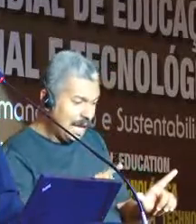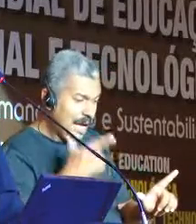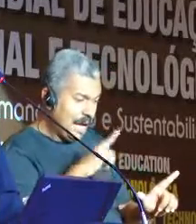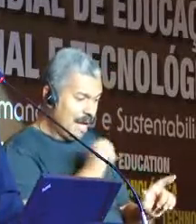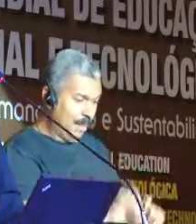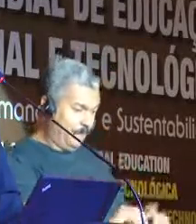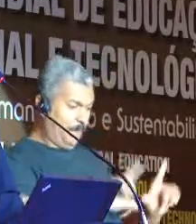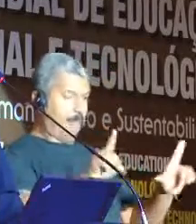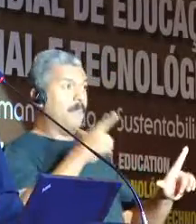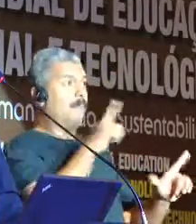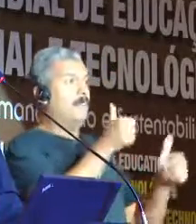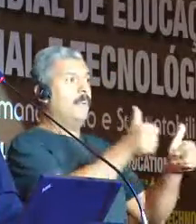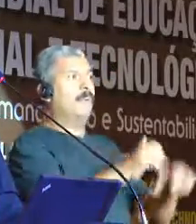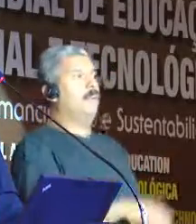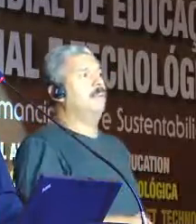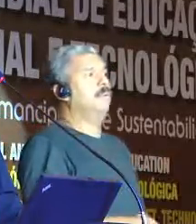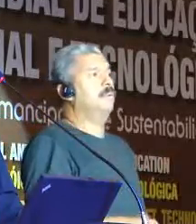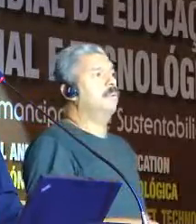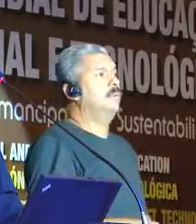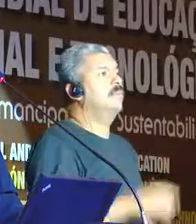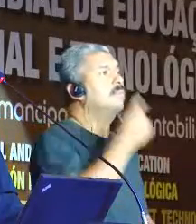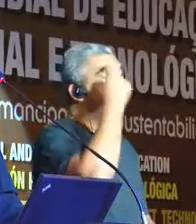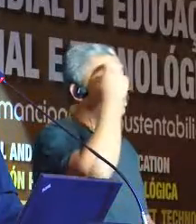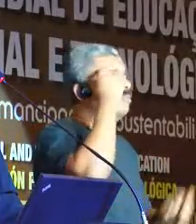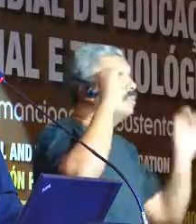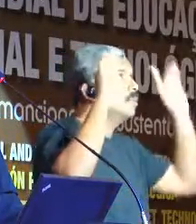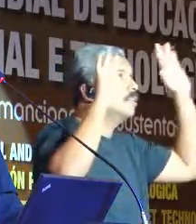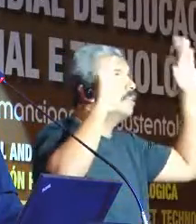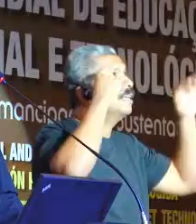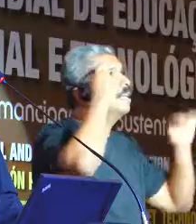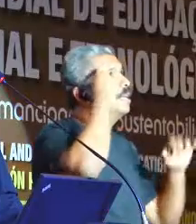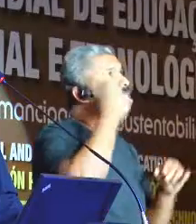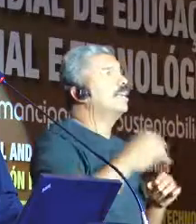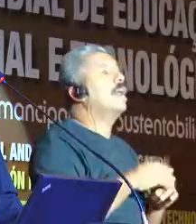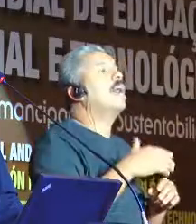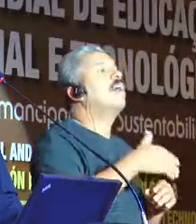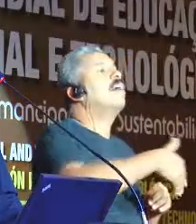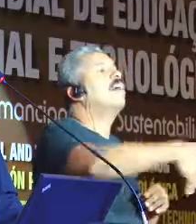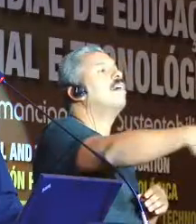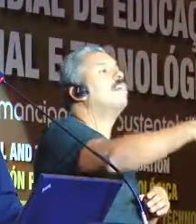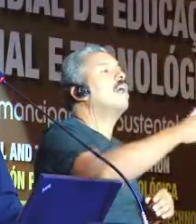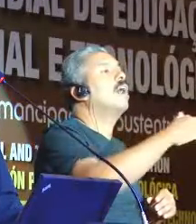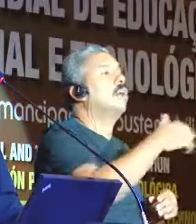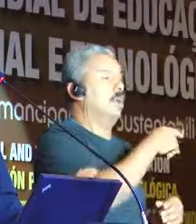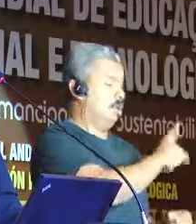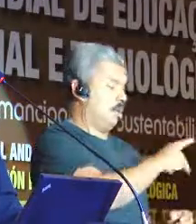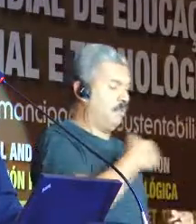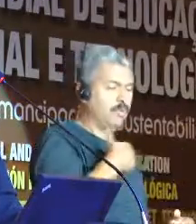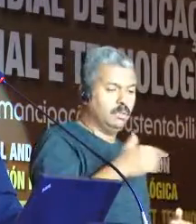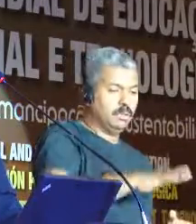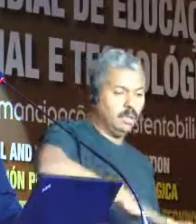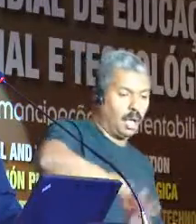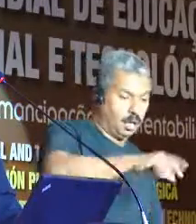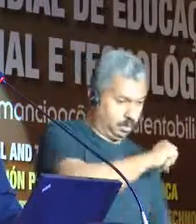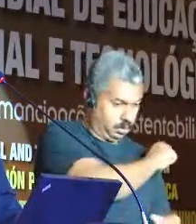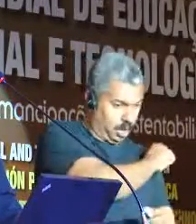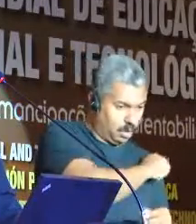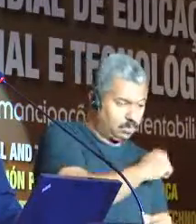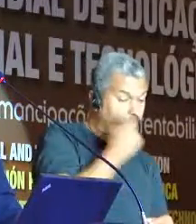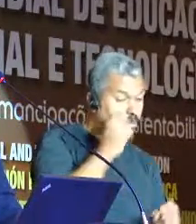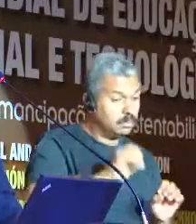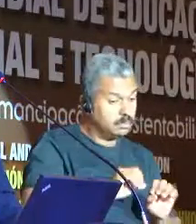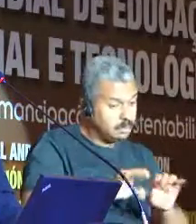So imagine your students taking these systems and creating products from them.